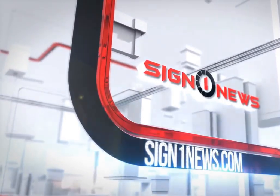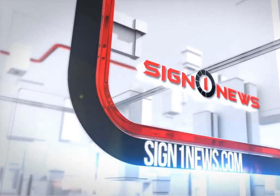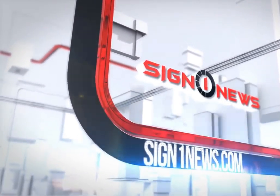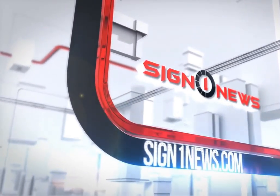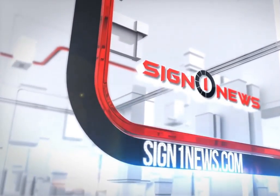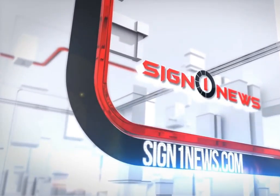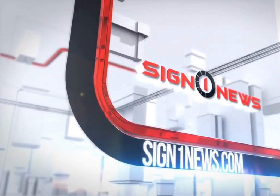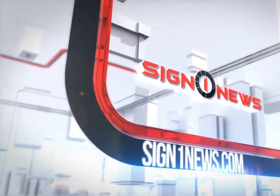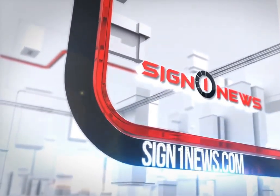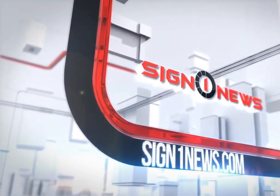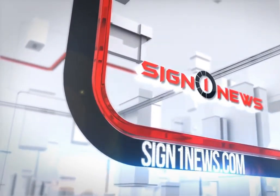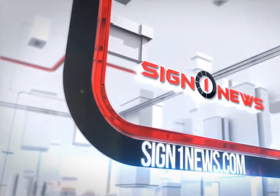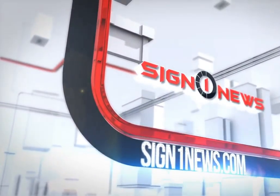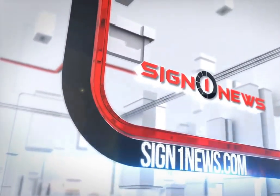Thank you. You